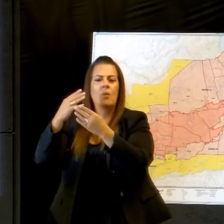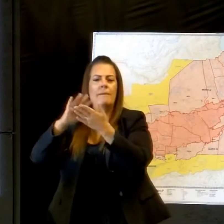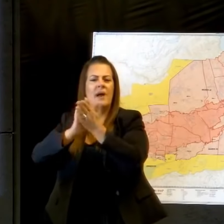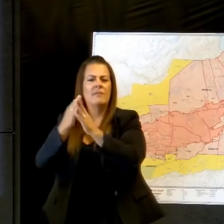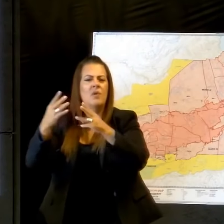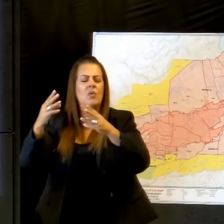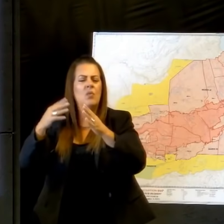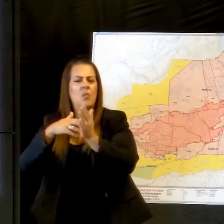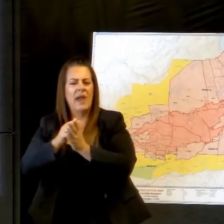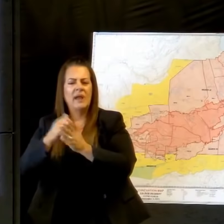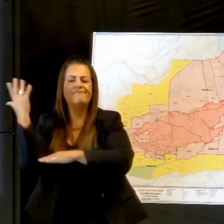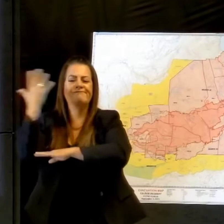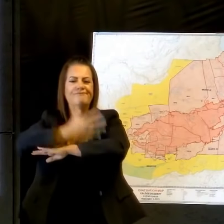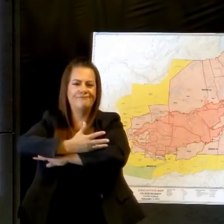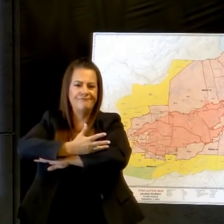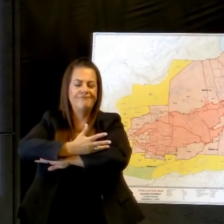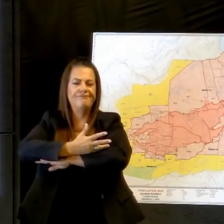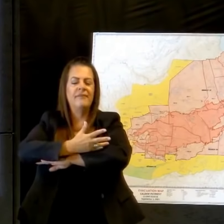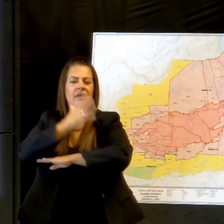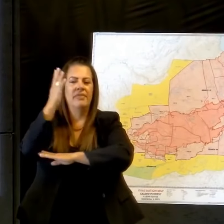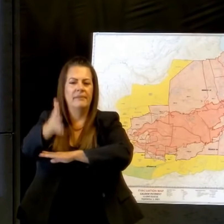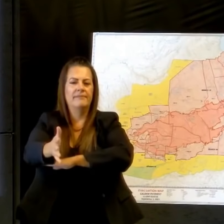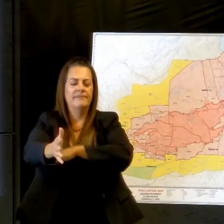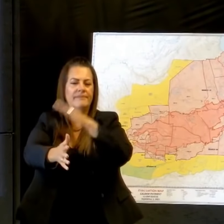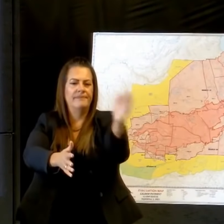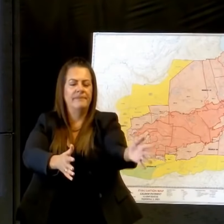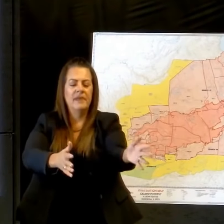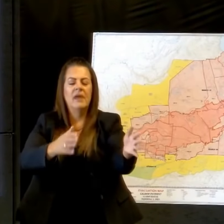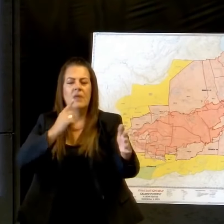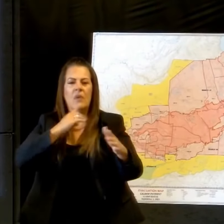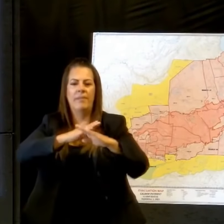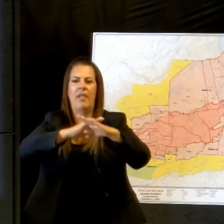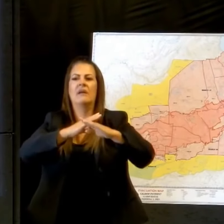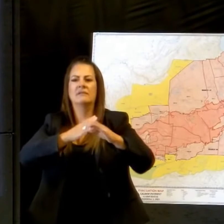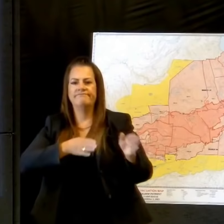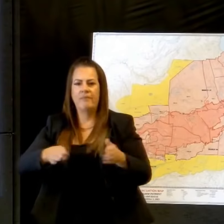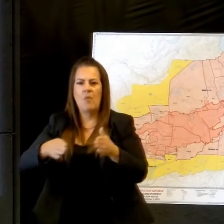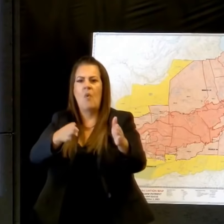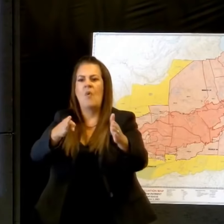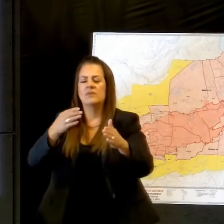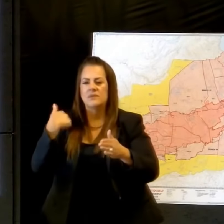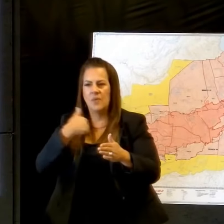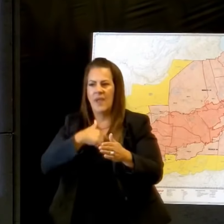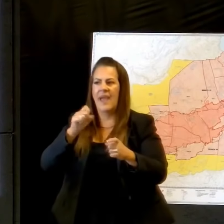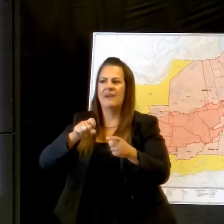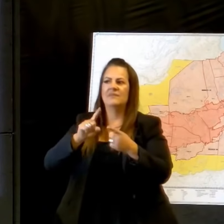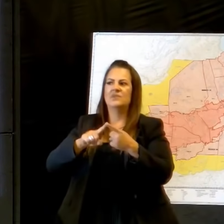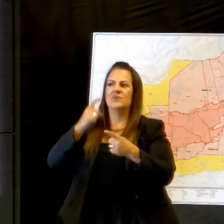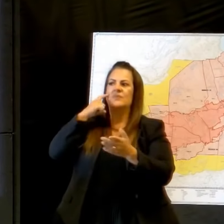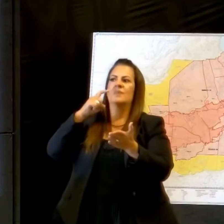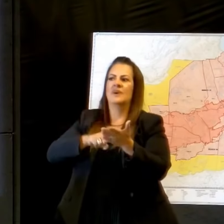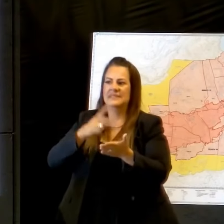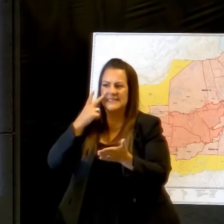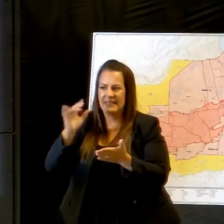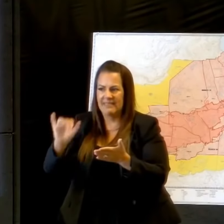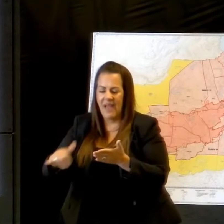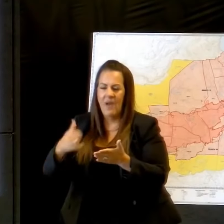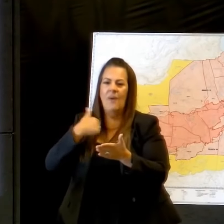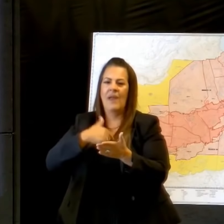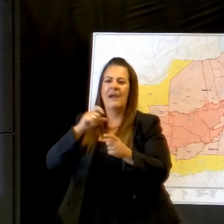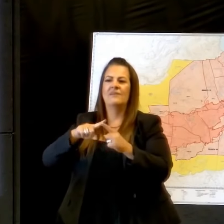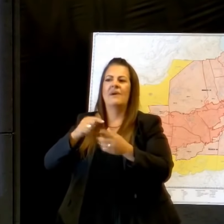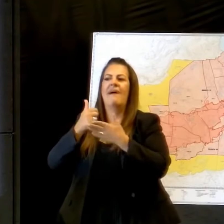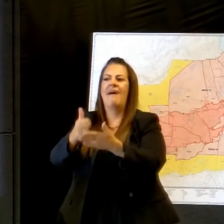everything so that we can get the residents back into some of these communities quickly. So we have to go through and mitigate those problems so